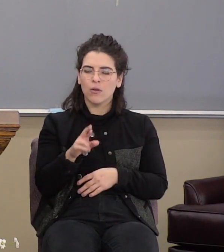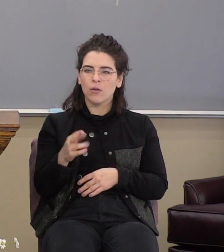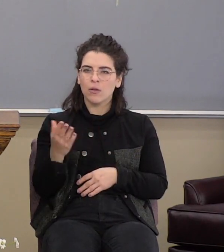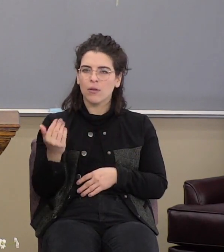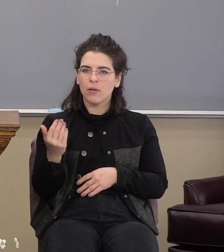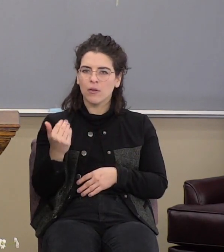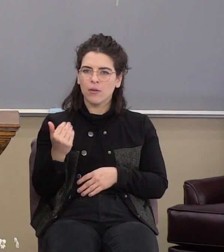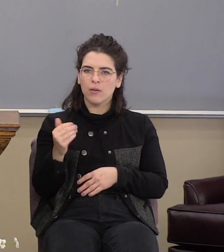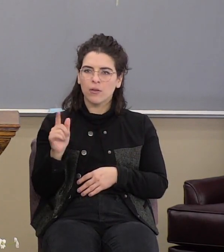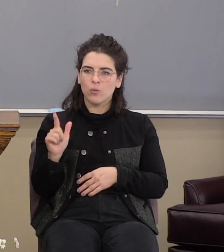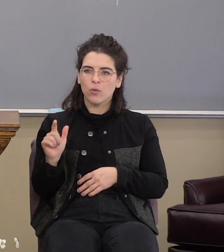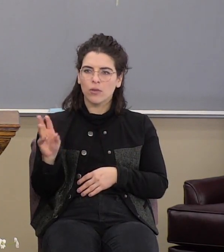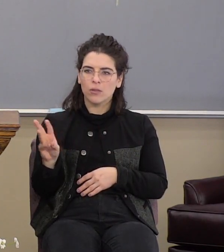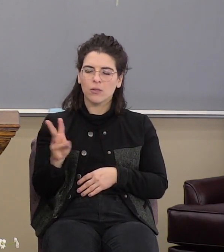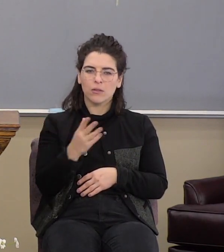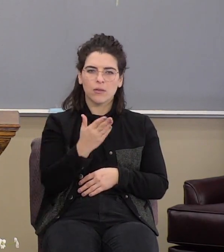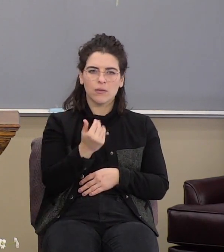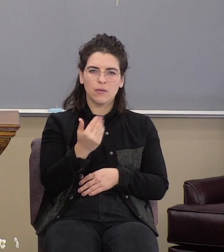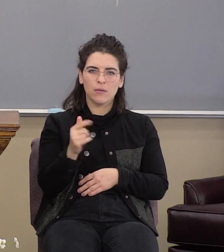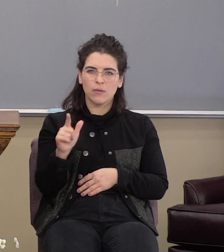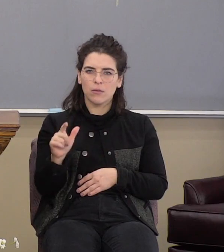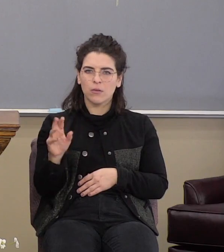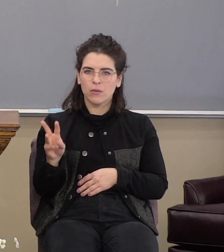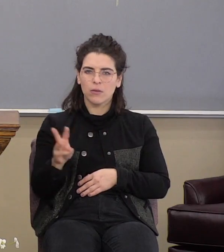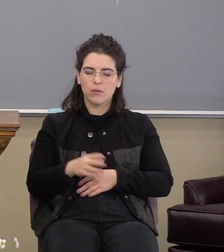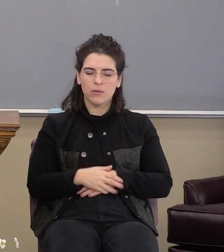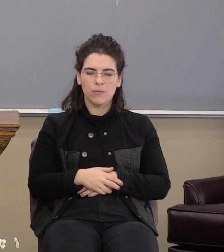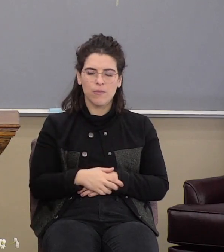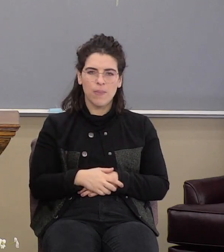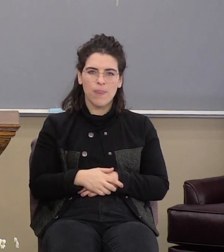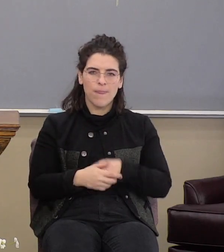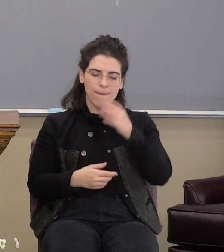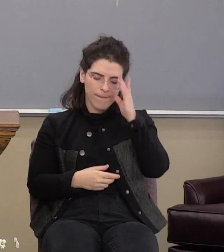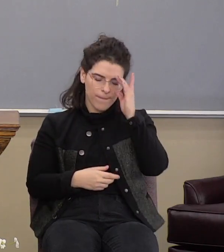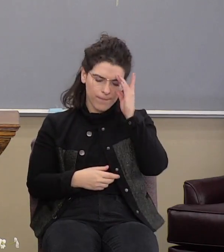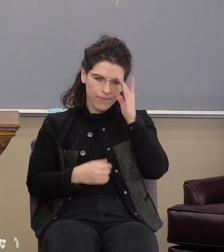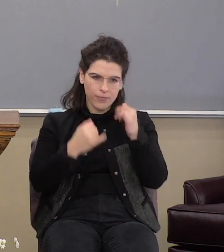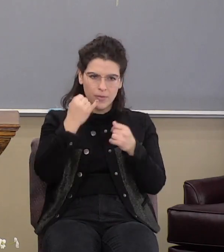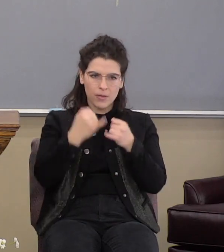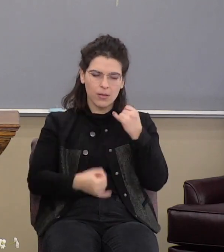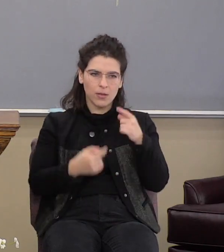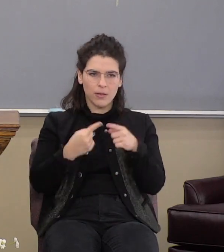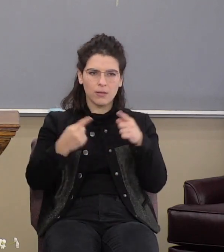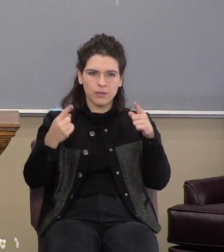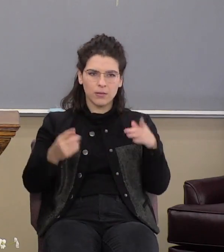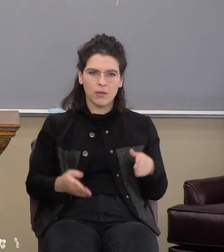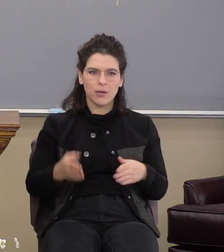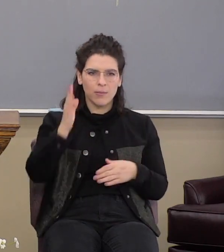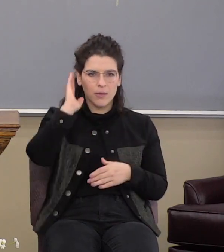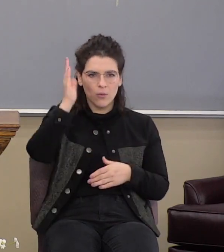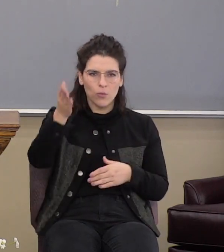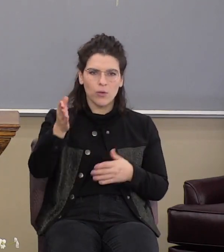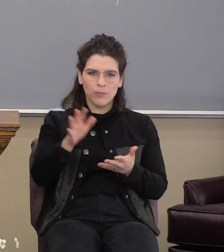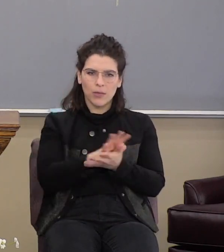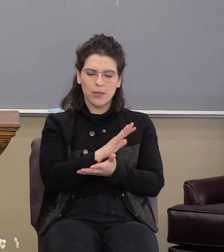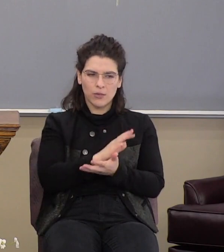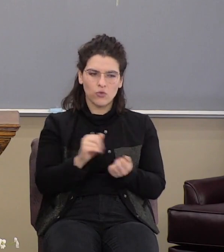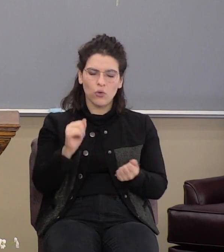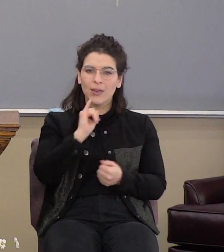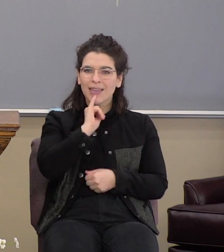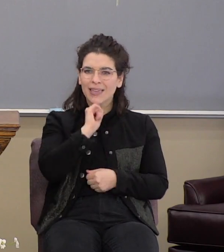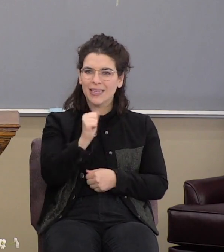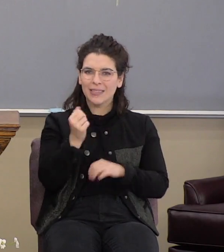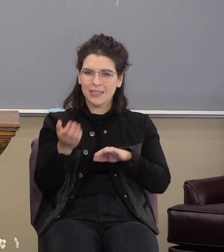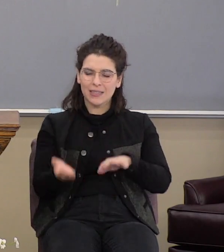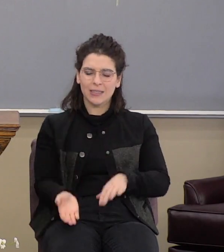verse 26. Okay, verse 26, "The last enemy that shall be destroyed is